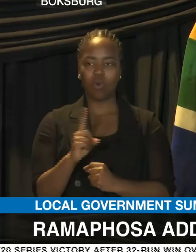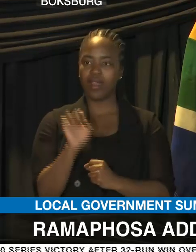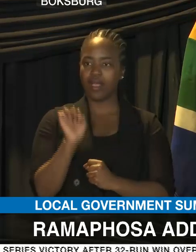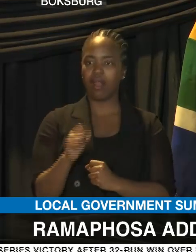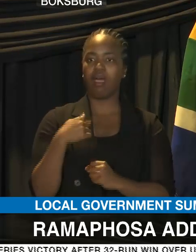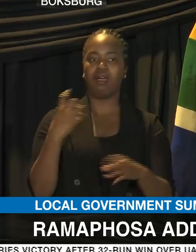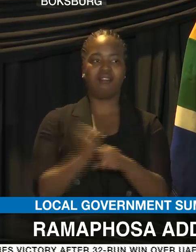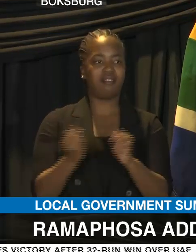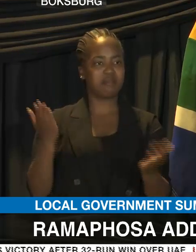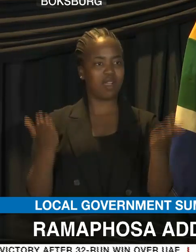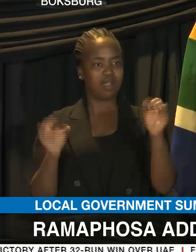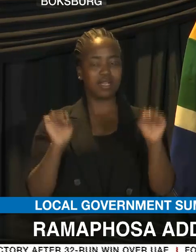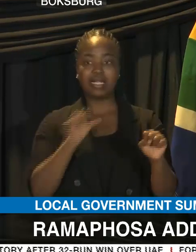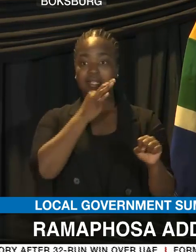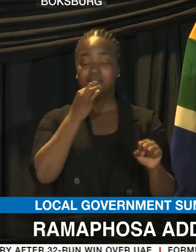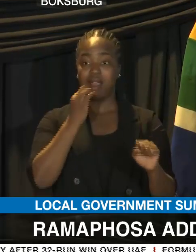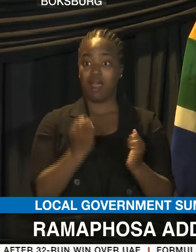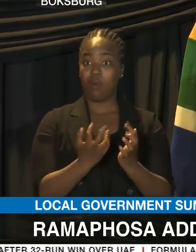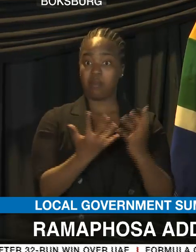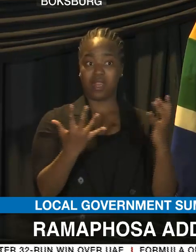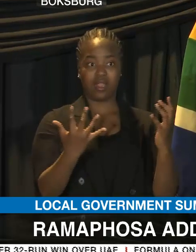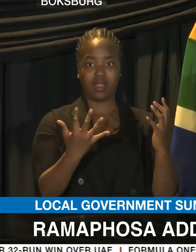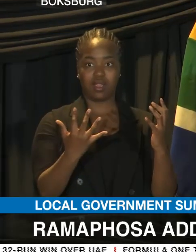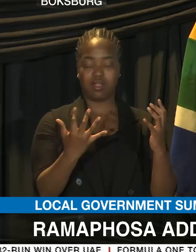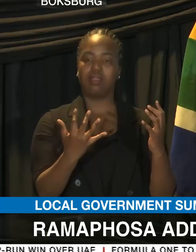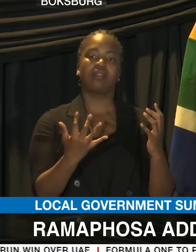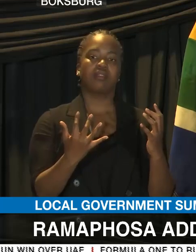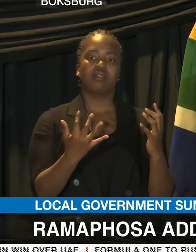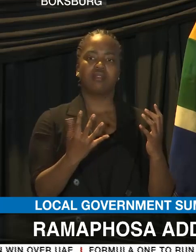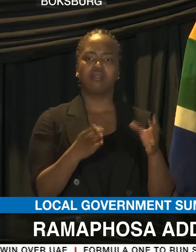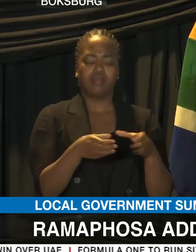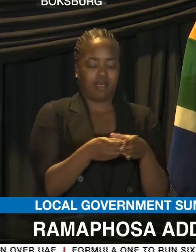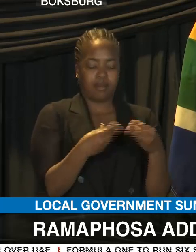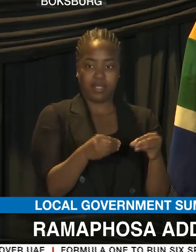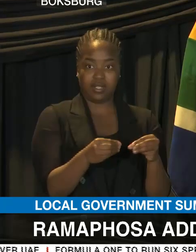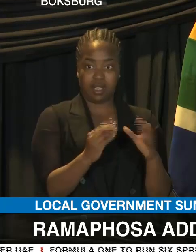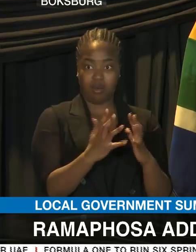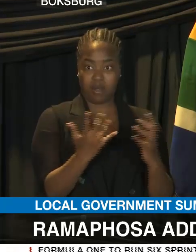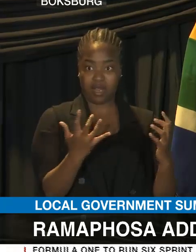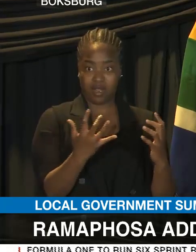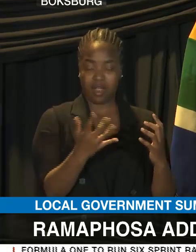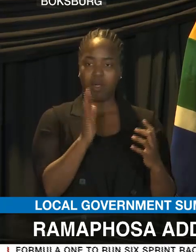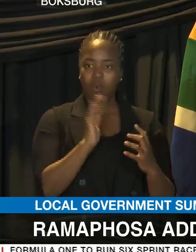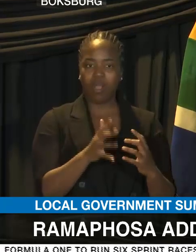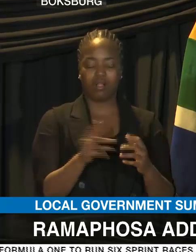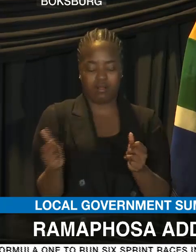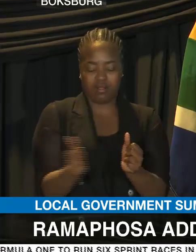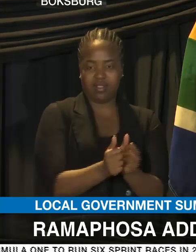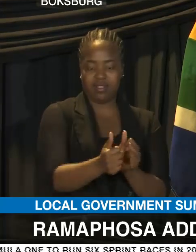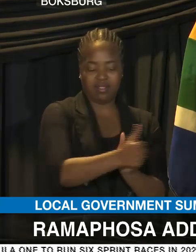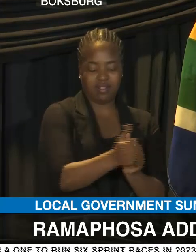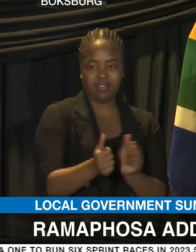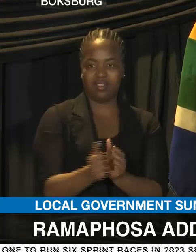quantify it and say so many small and medium enterprises are going to be part of